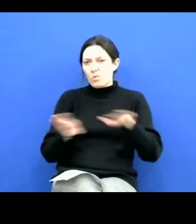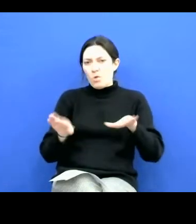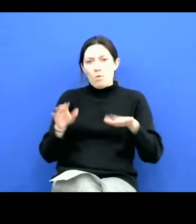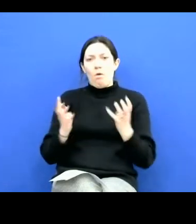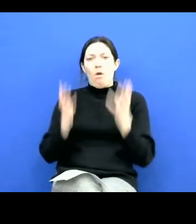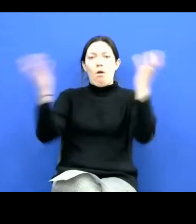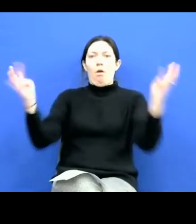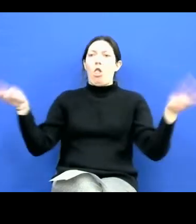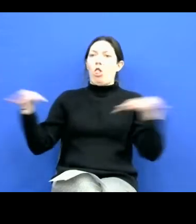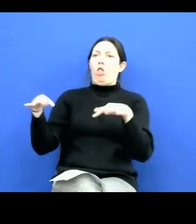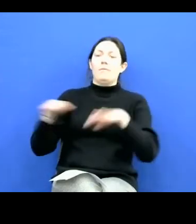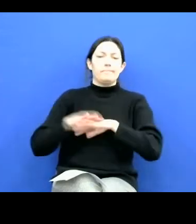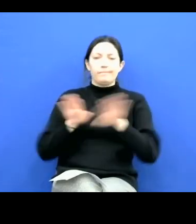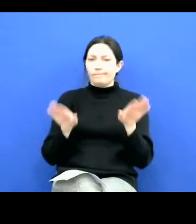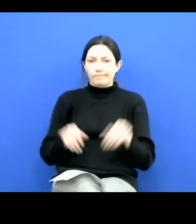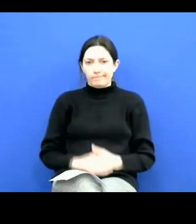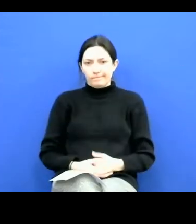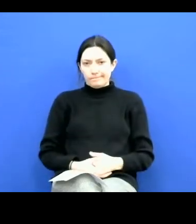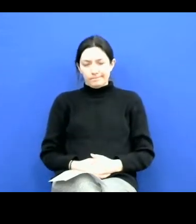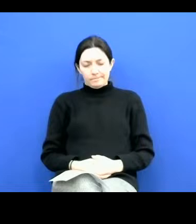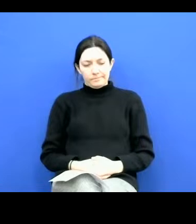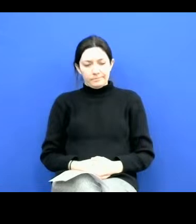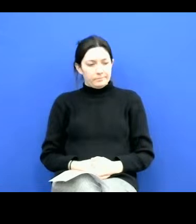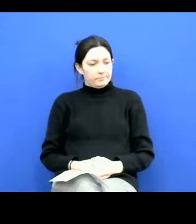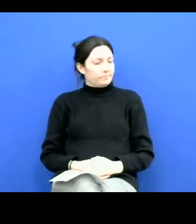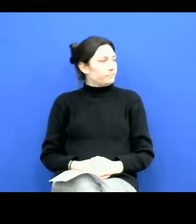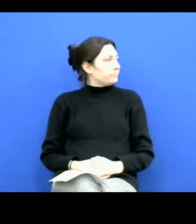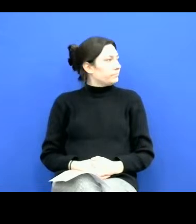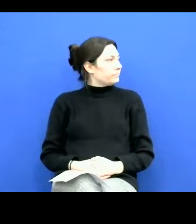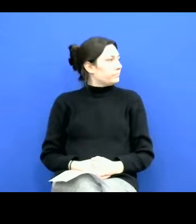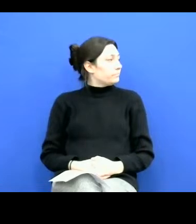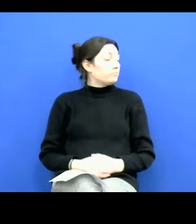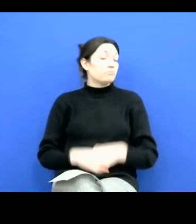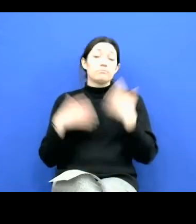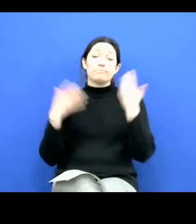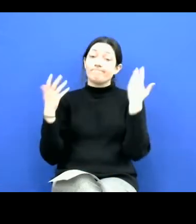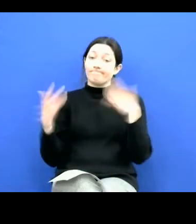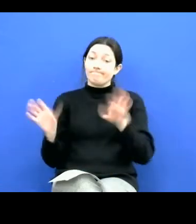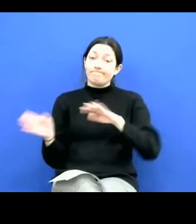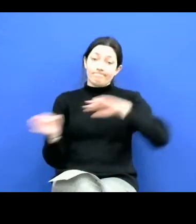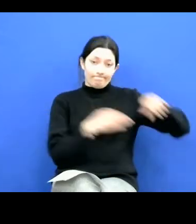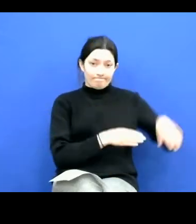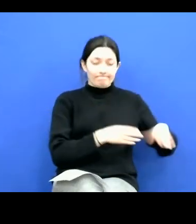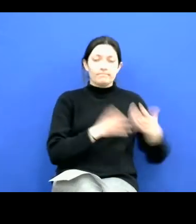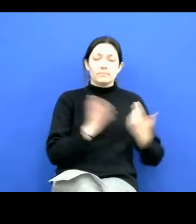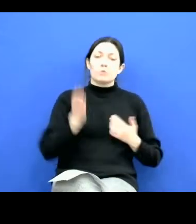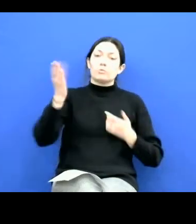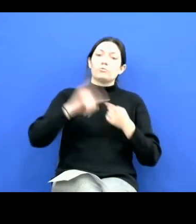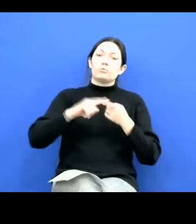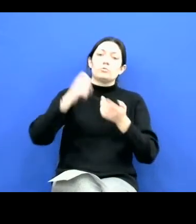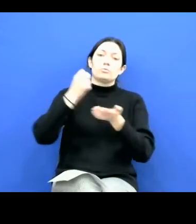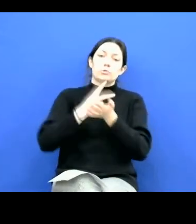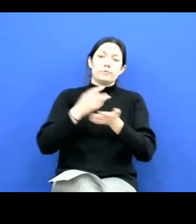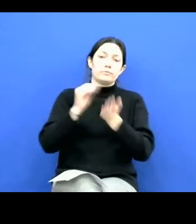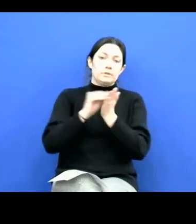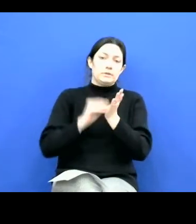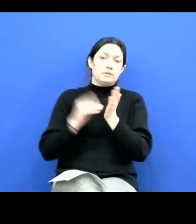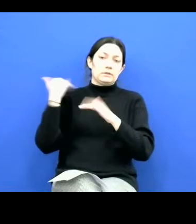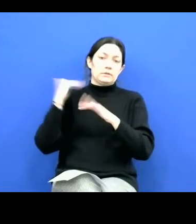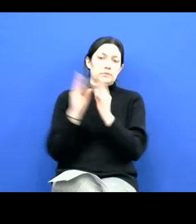those discussions in public session. So with that said, can I get a motion to approve the minutes of the preceding